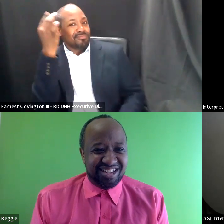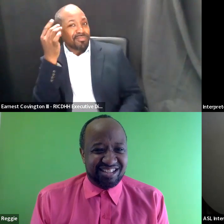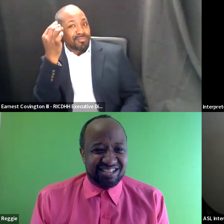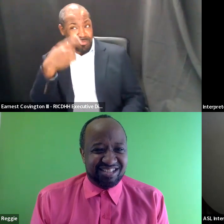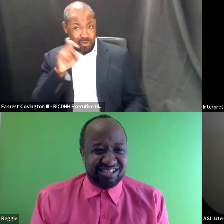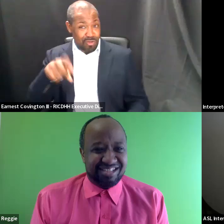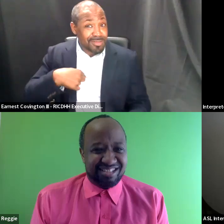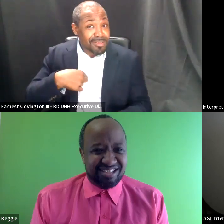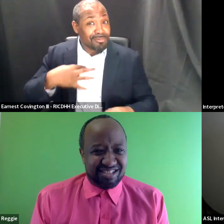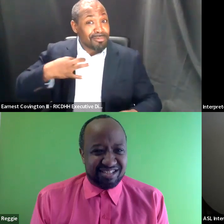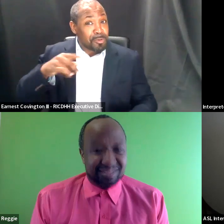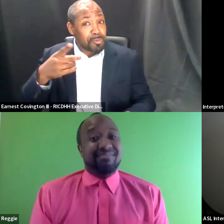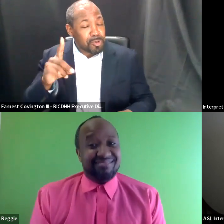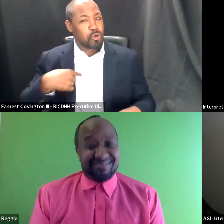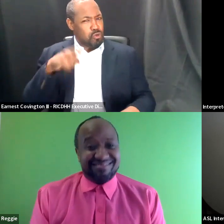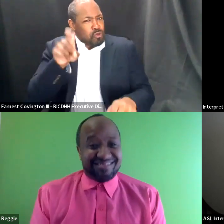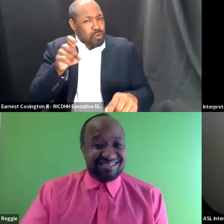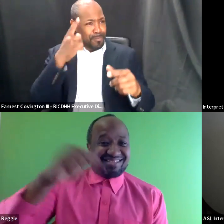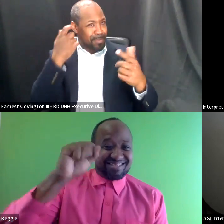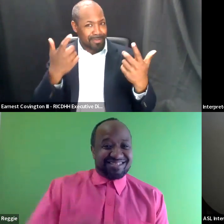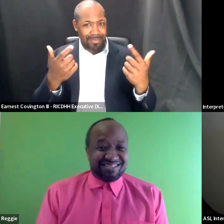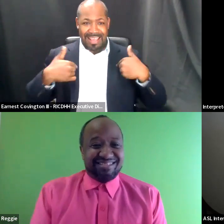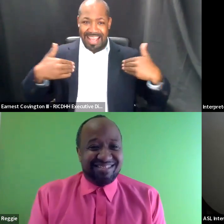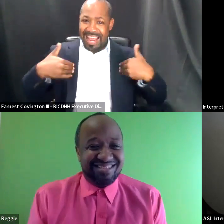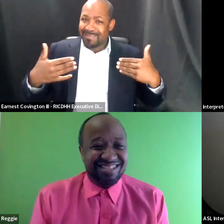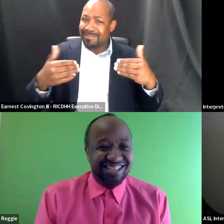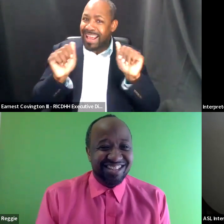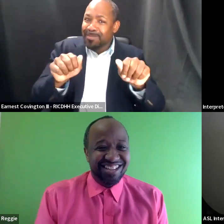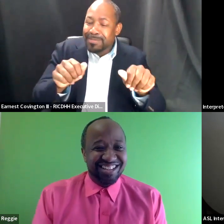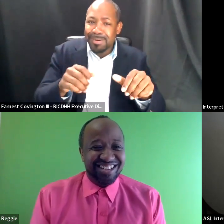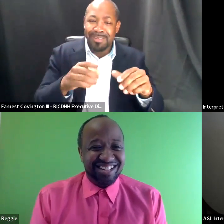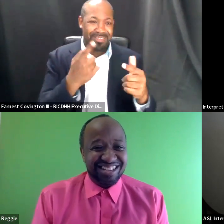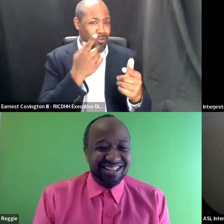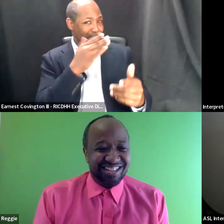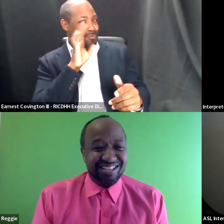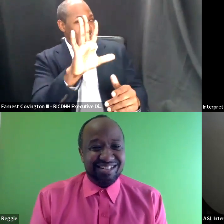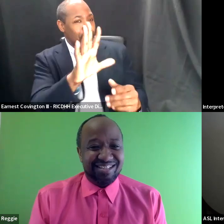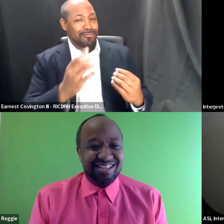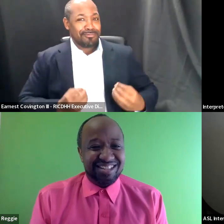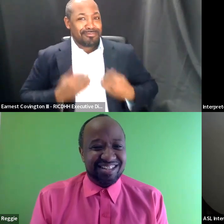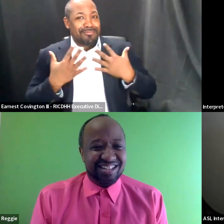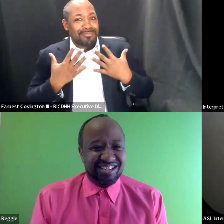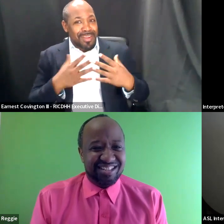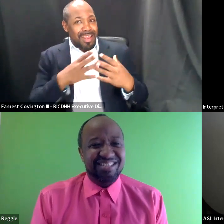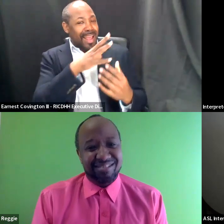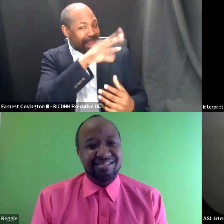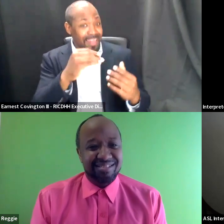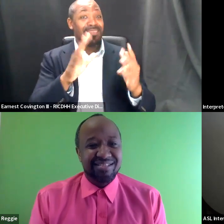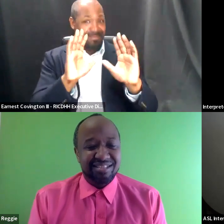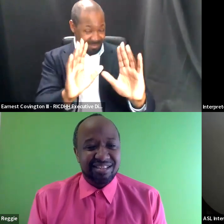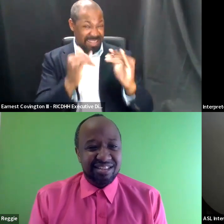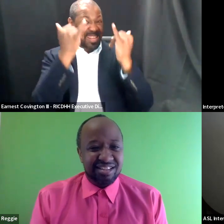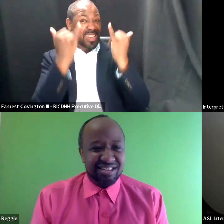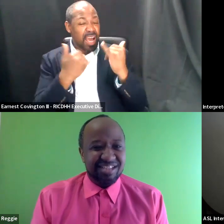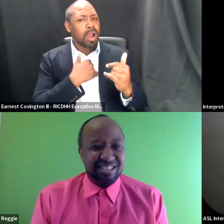times, but I was never sure. But now hearing your tale, I'm like, maybe this is something I should pursue. Maybe I do have Yeah, the